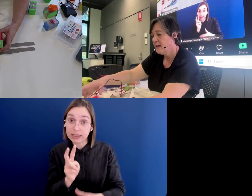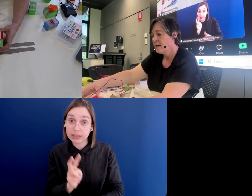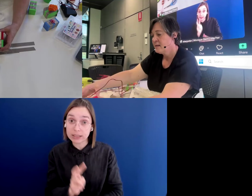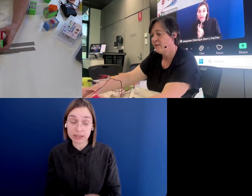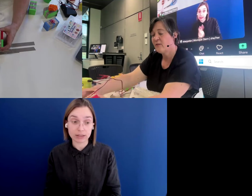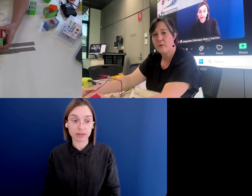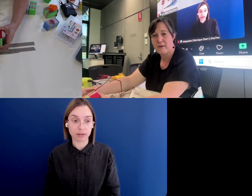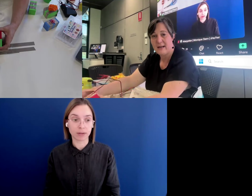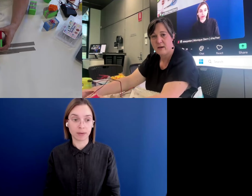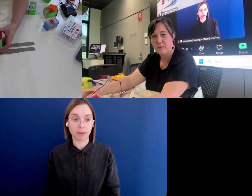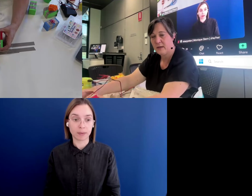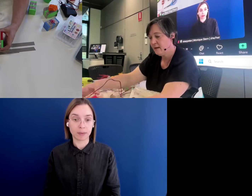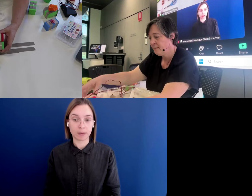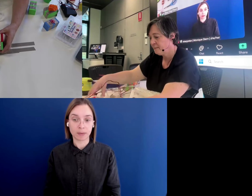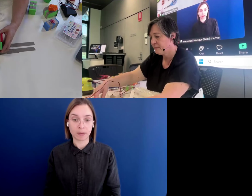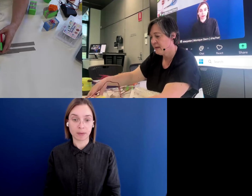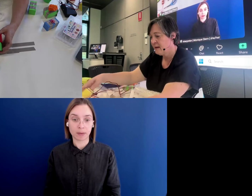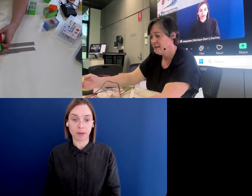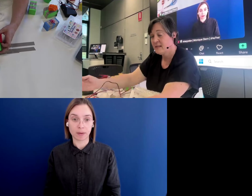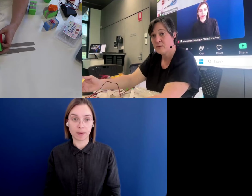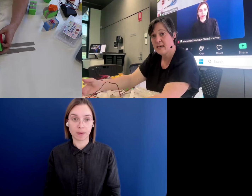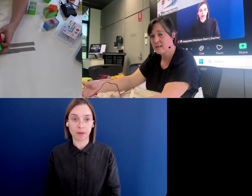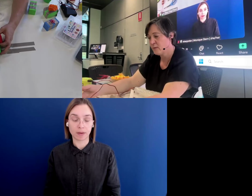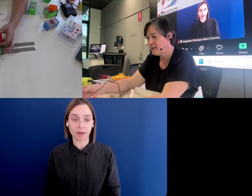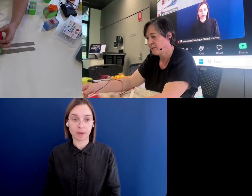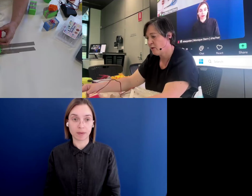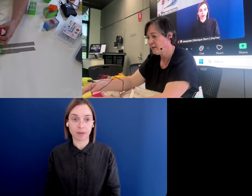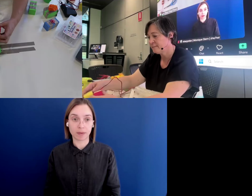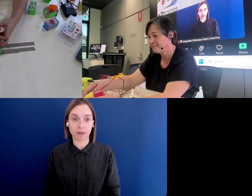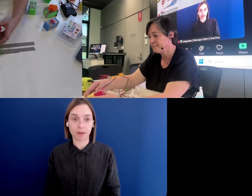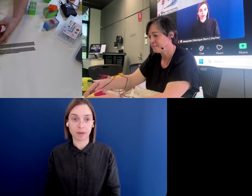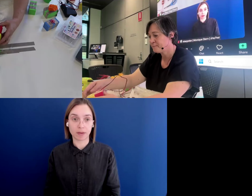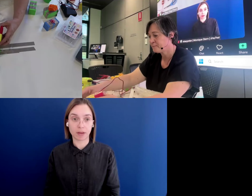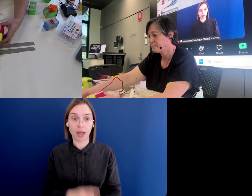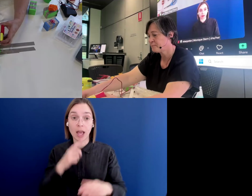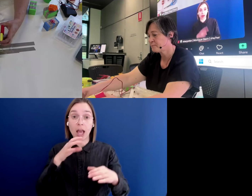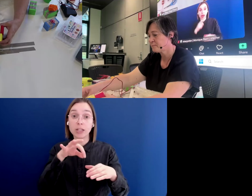Yep, okay. So we've got the red light working. This was our switch block.